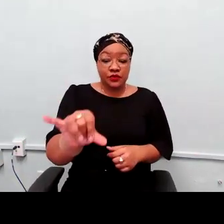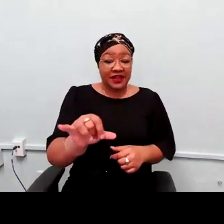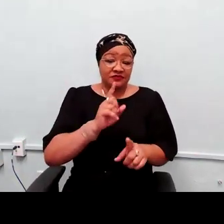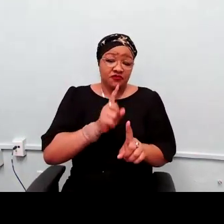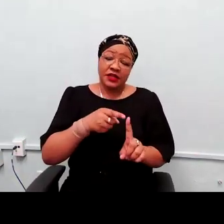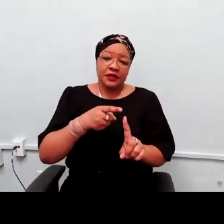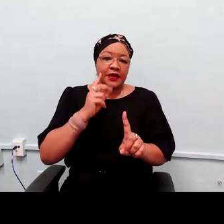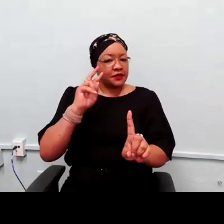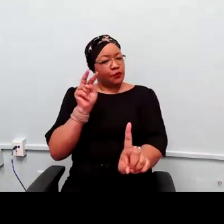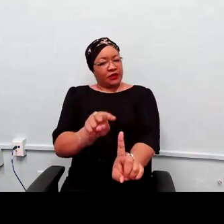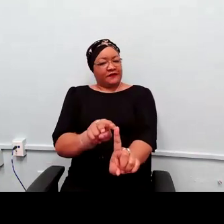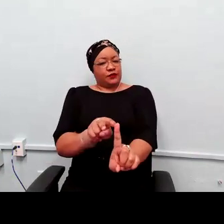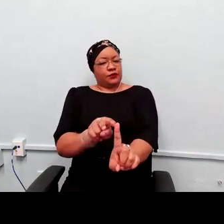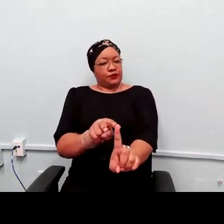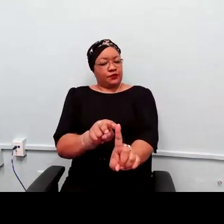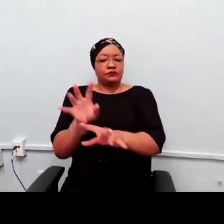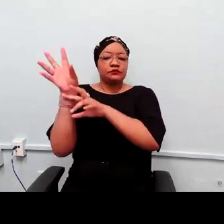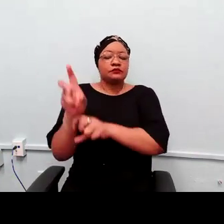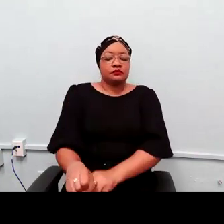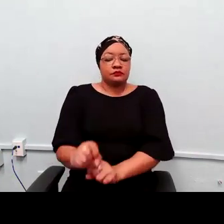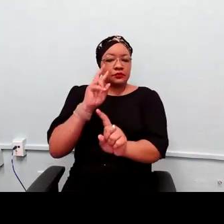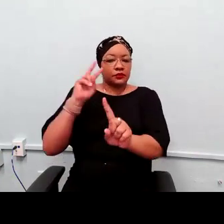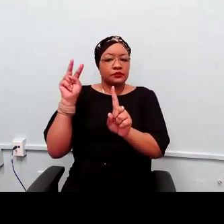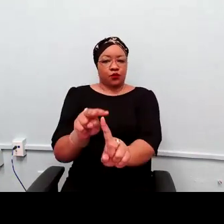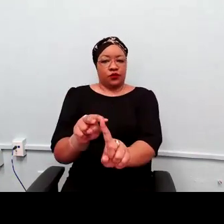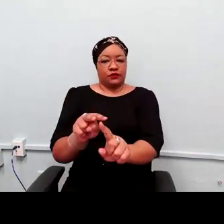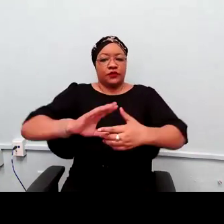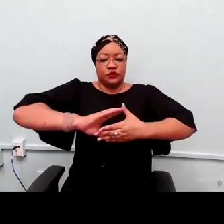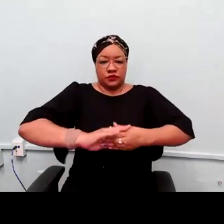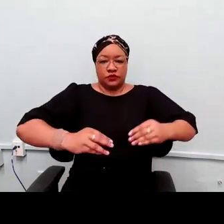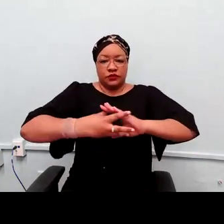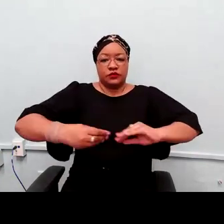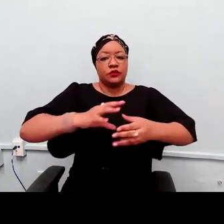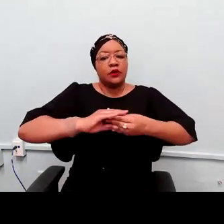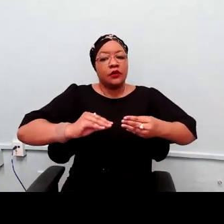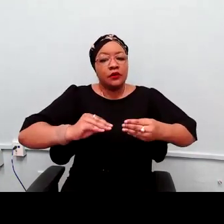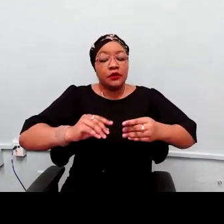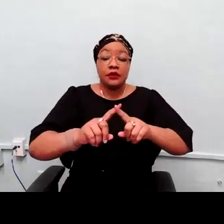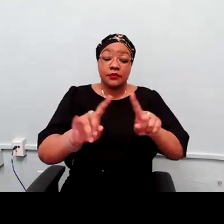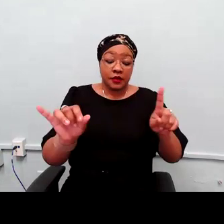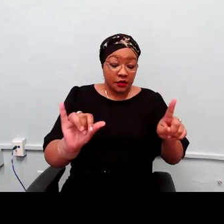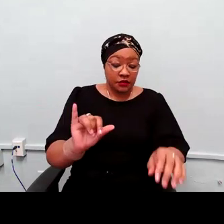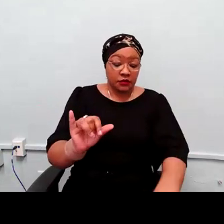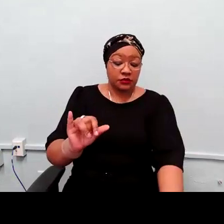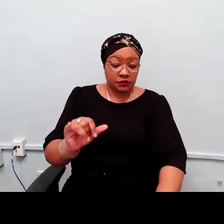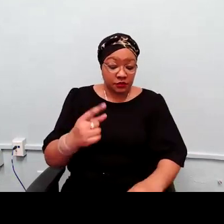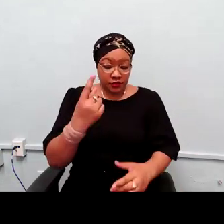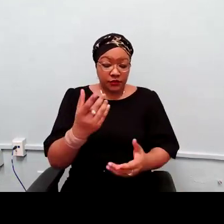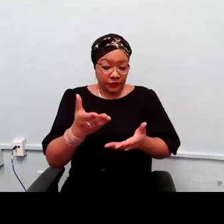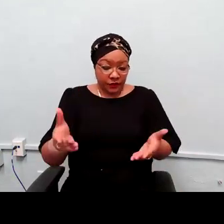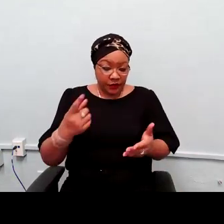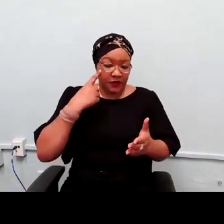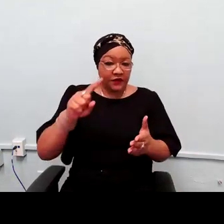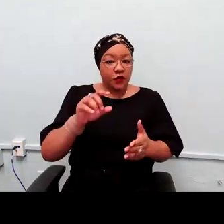point of view, kind of a traditional point of view. But it's also, one of the things for social